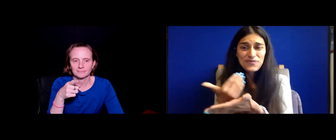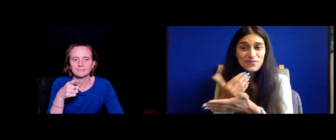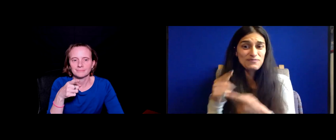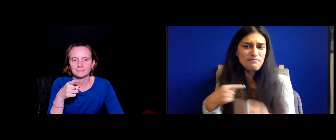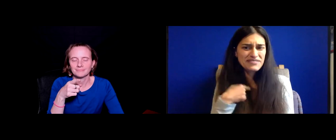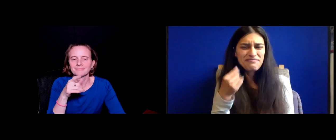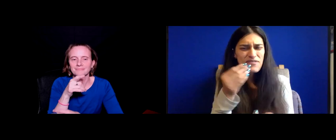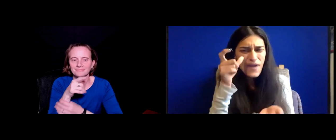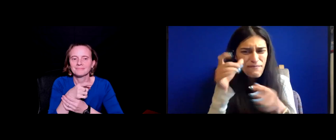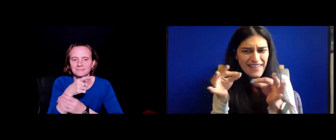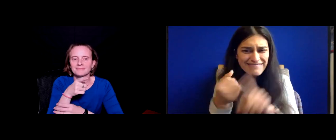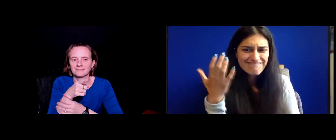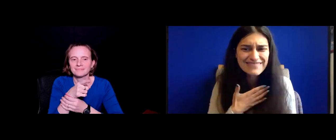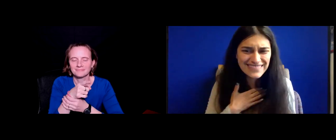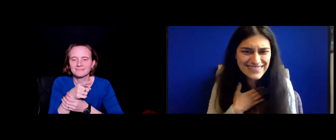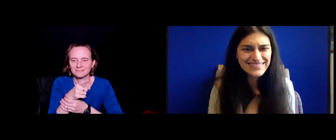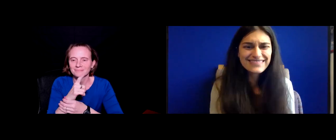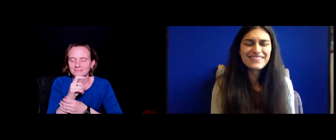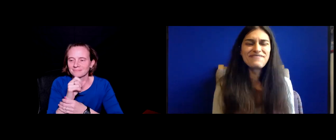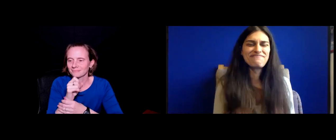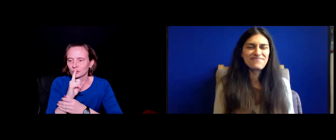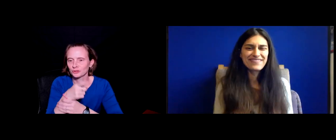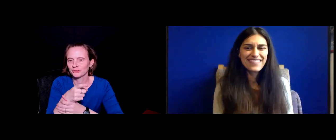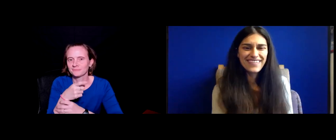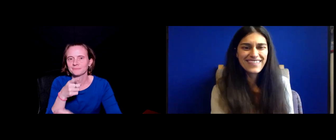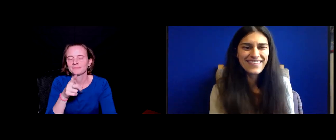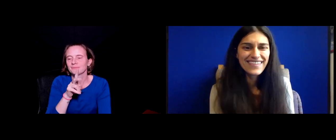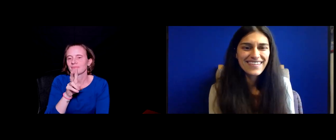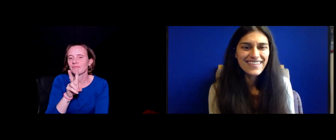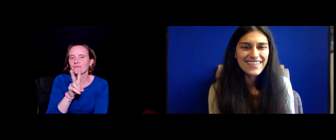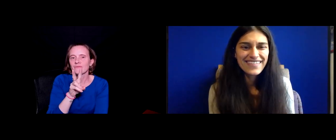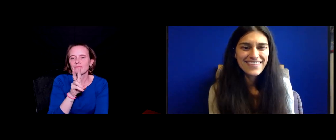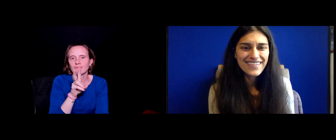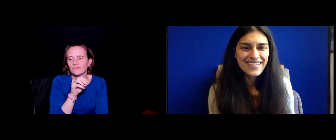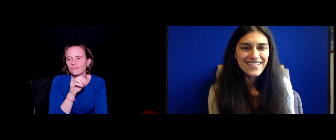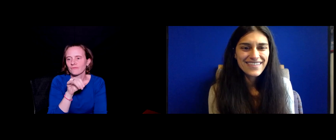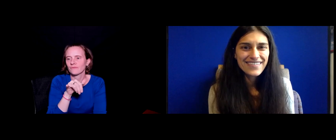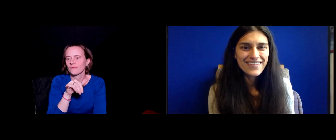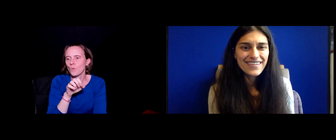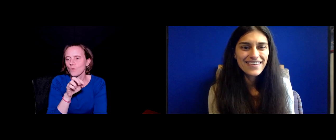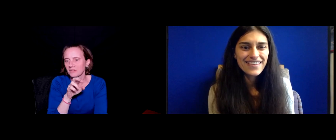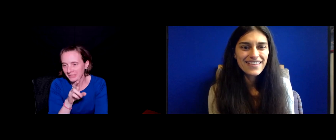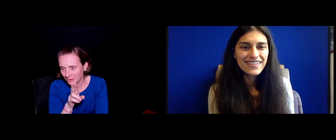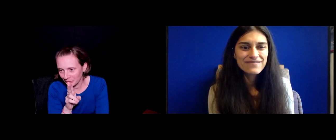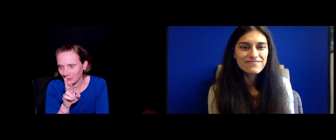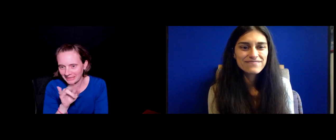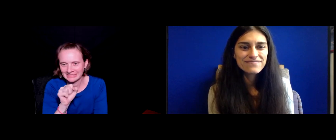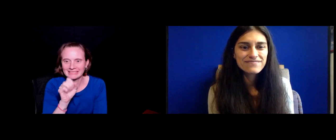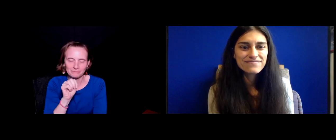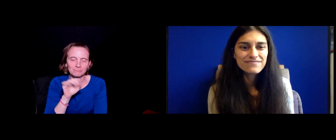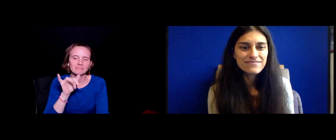and something called voyeurism, which is new to me. Rebecca, maybe you want to explain what that's all about? Sure. So